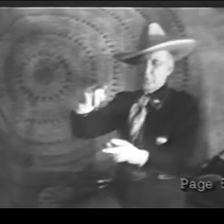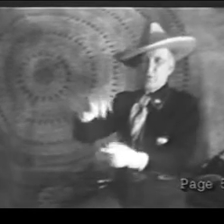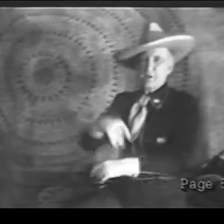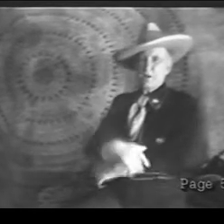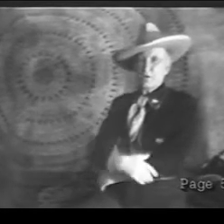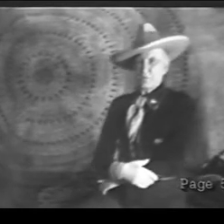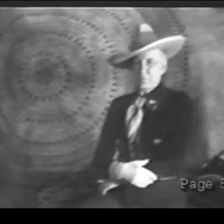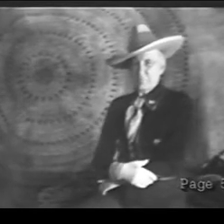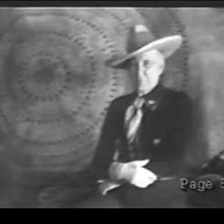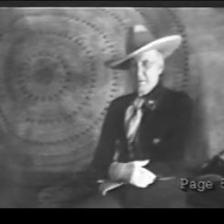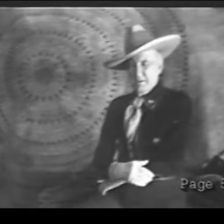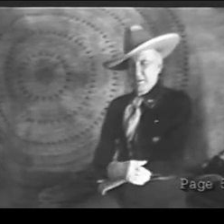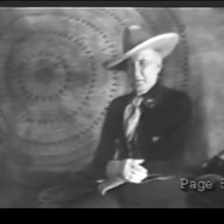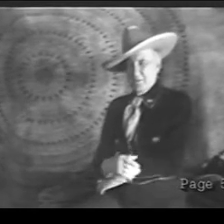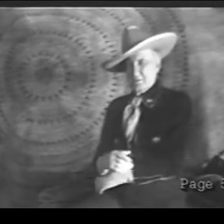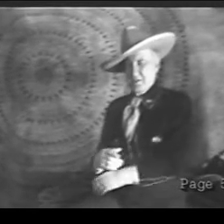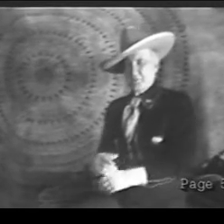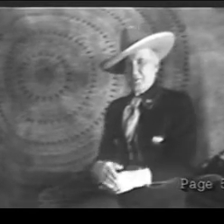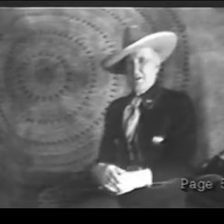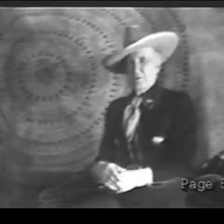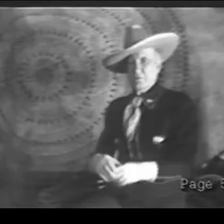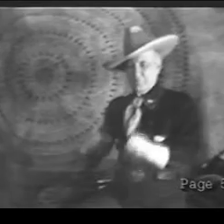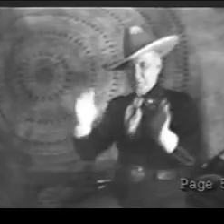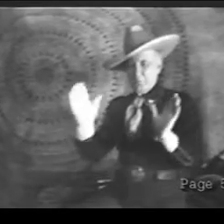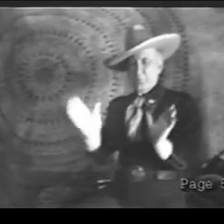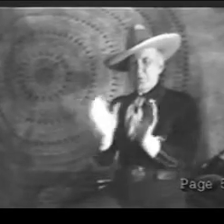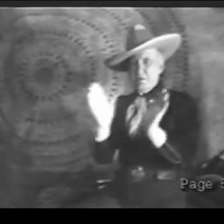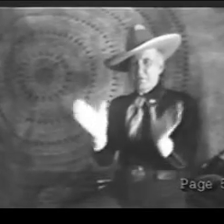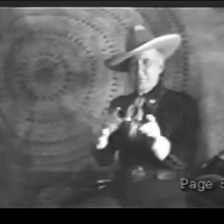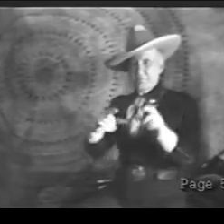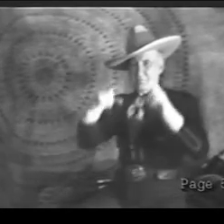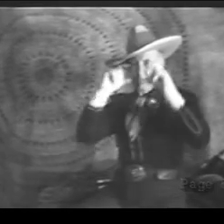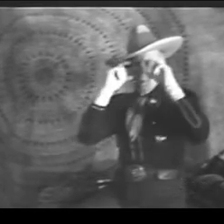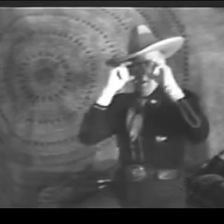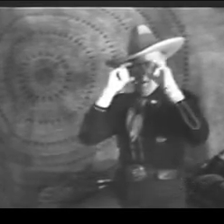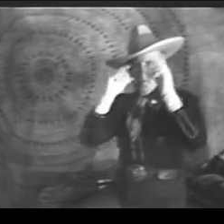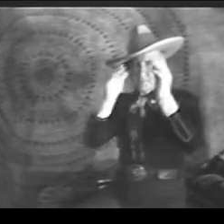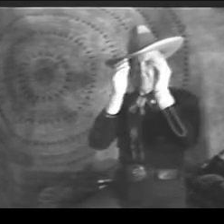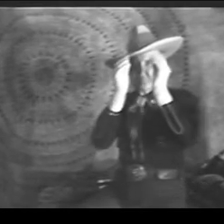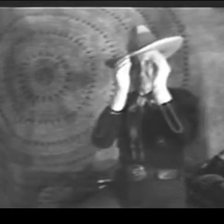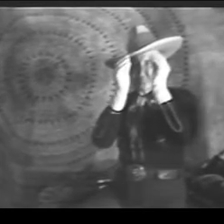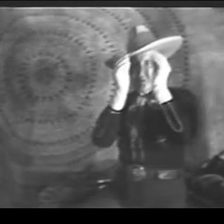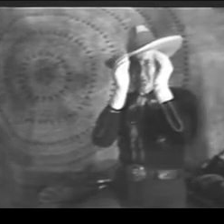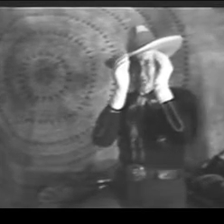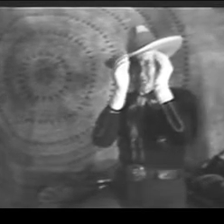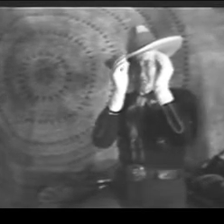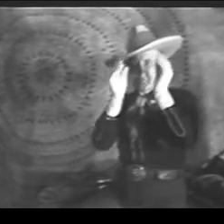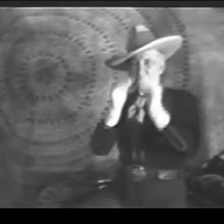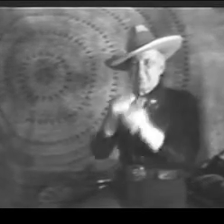prairie owl? Well, the sign for an owl is a bird, big eyes, ears.